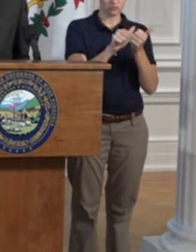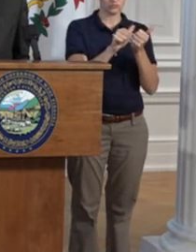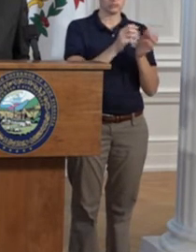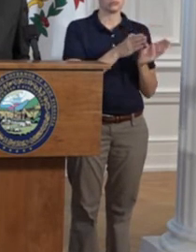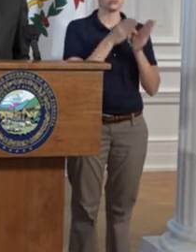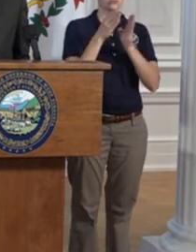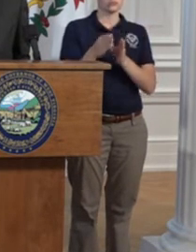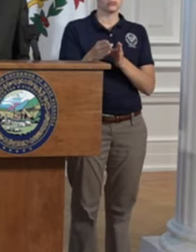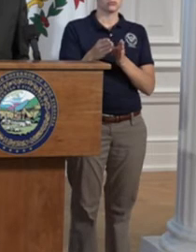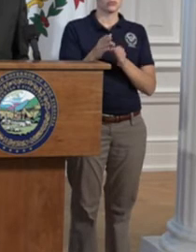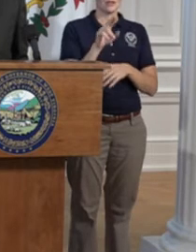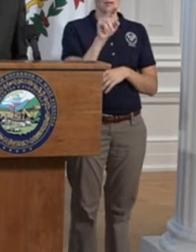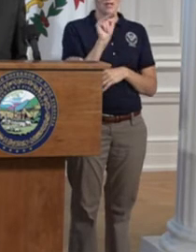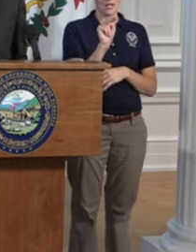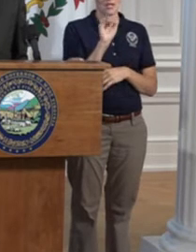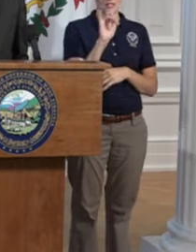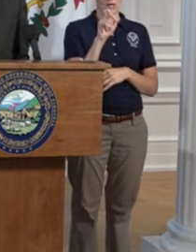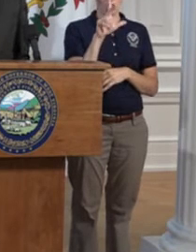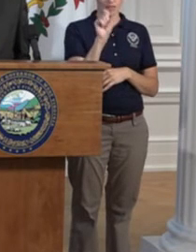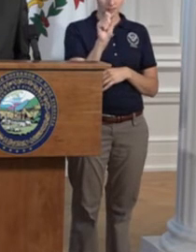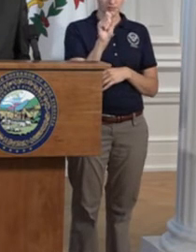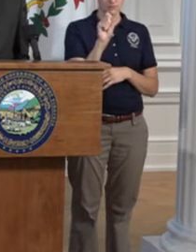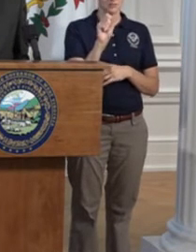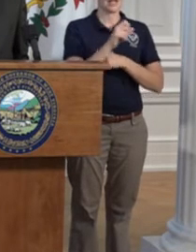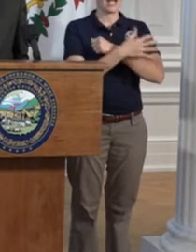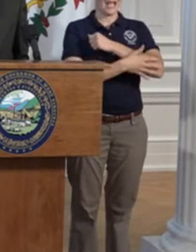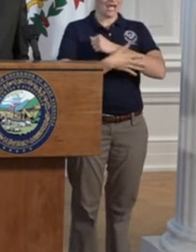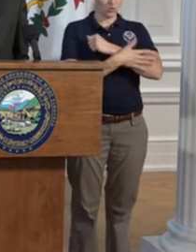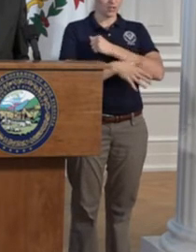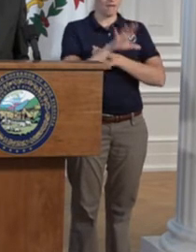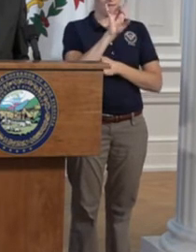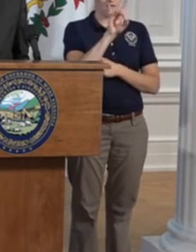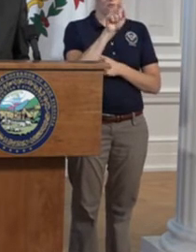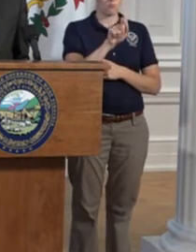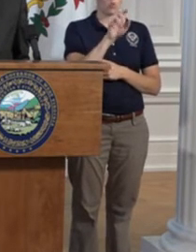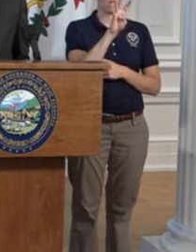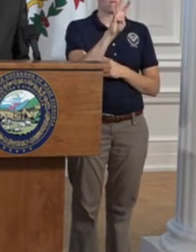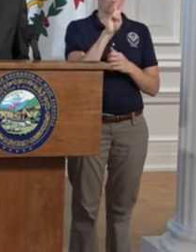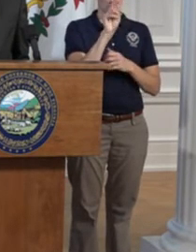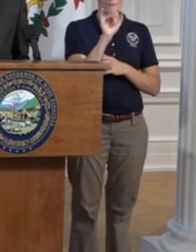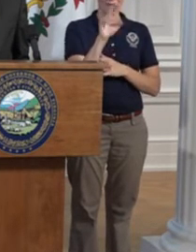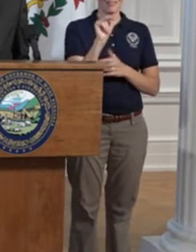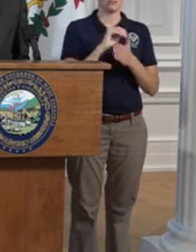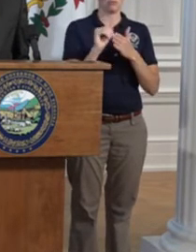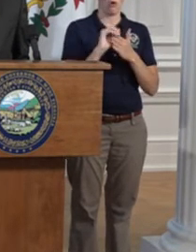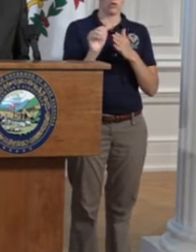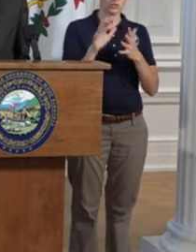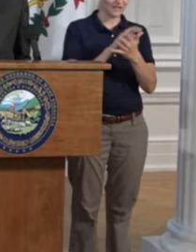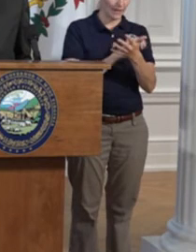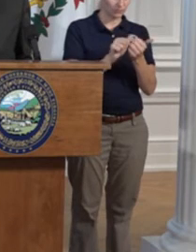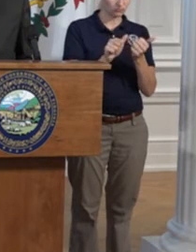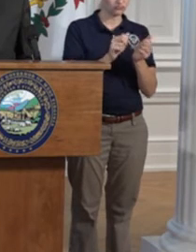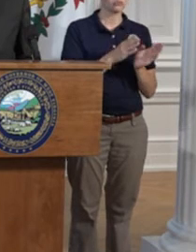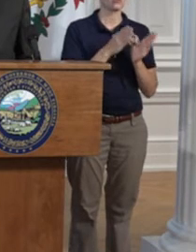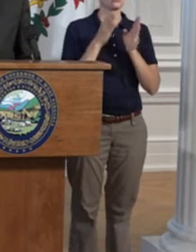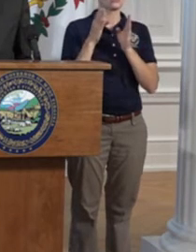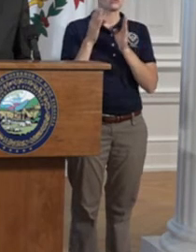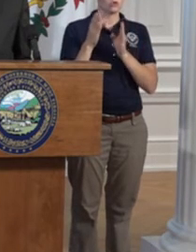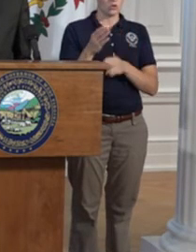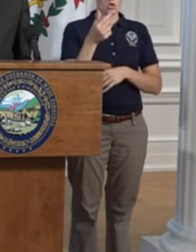Greenbrier County, or Nicholas County, $8.4 million worth of roadway damage. And Greenbrier